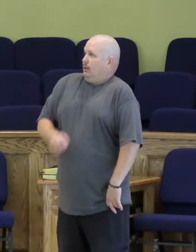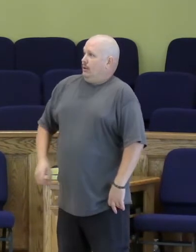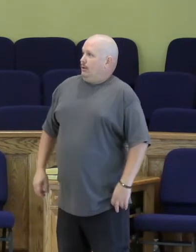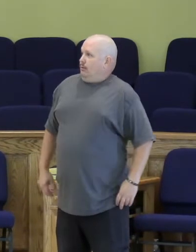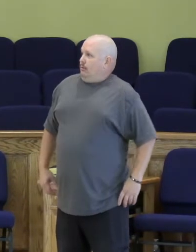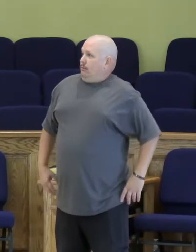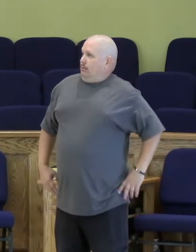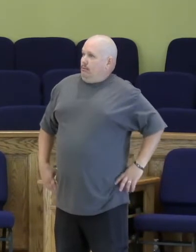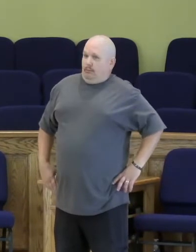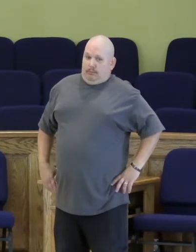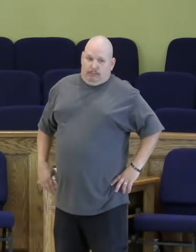guy.